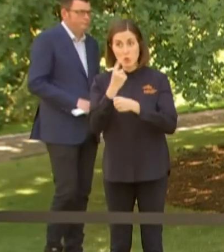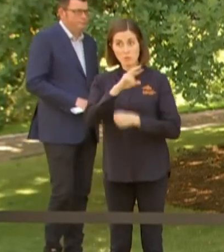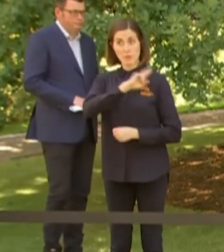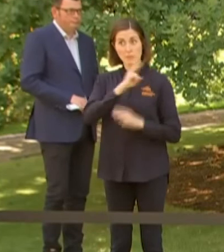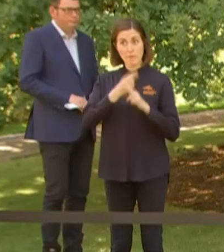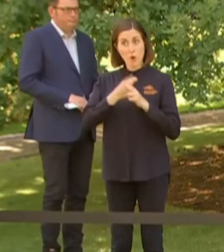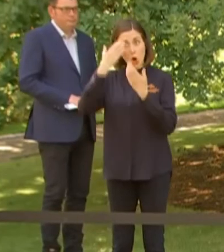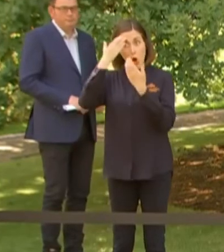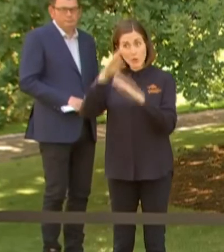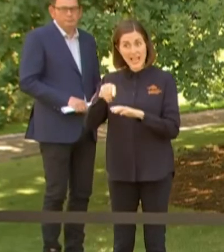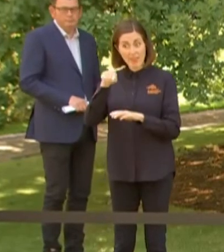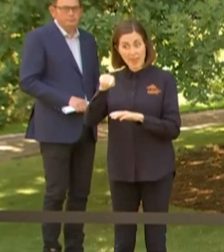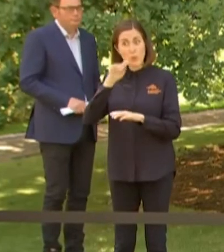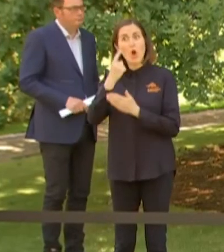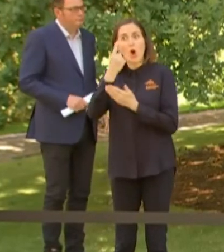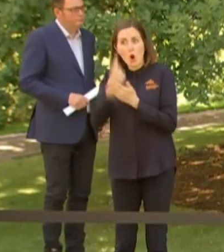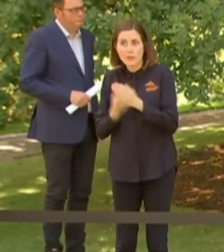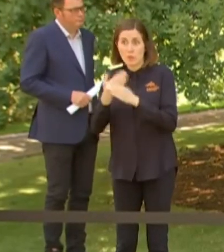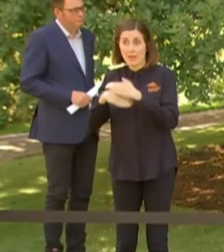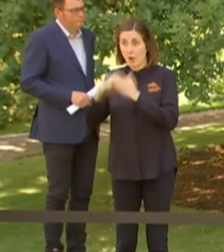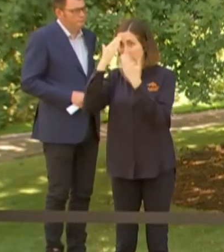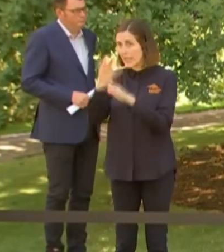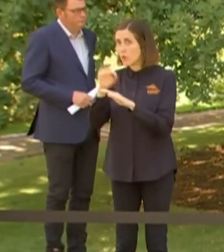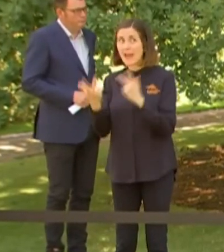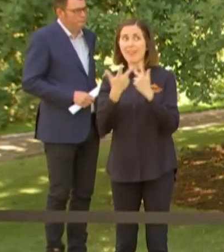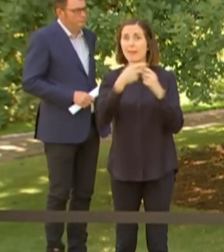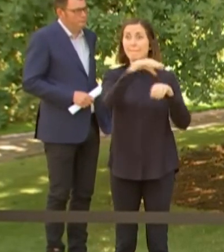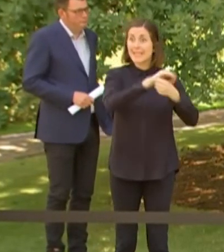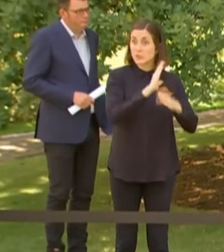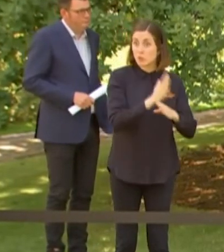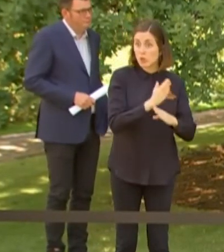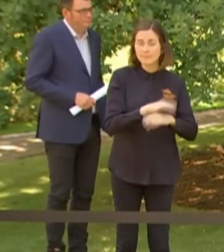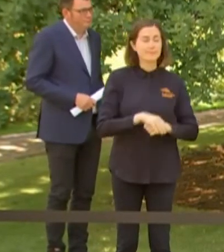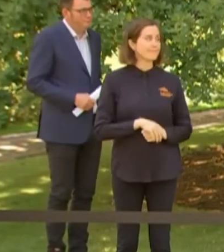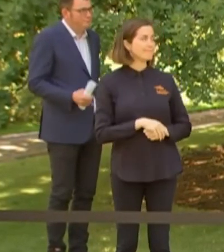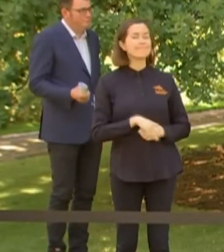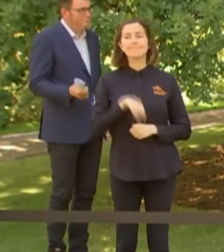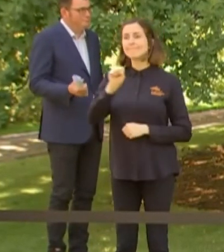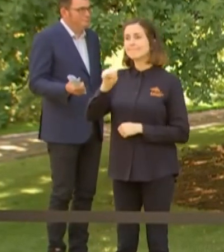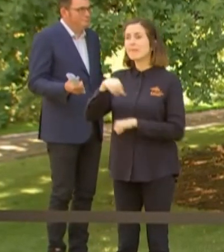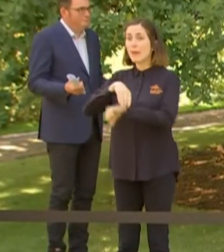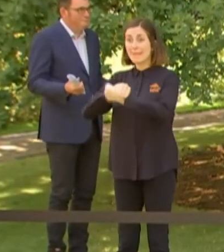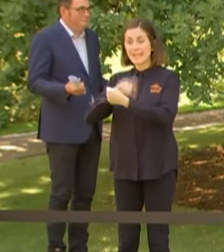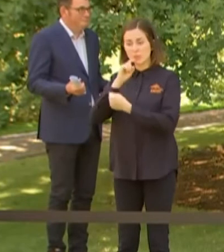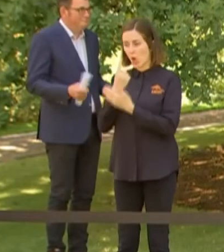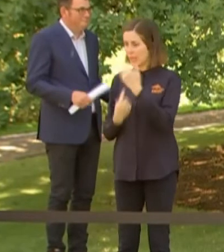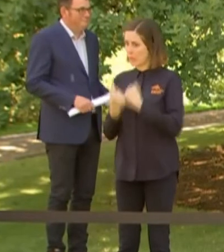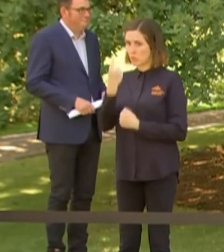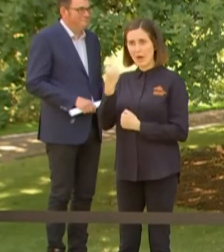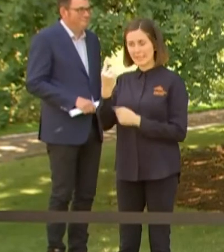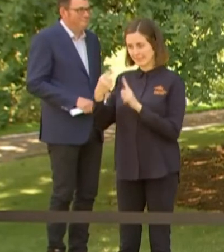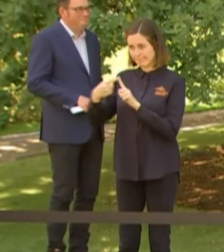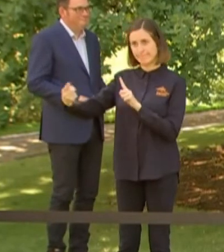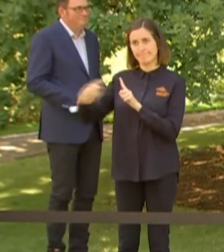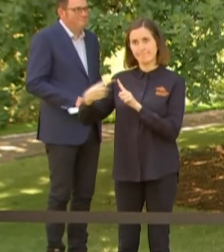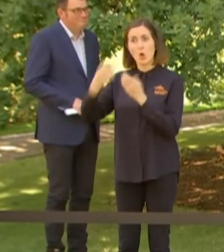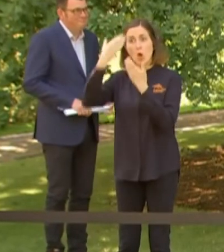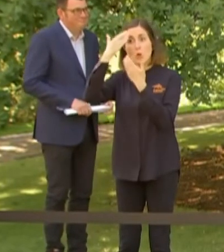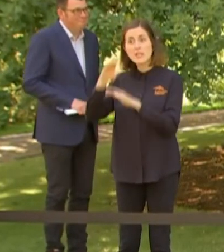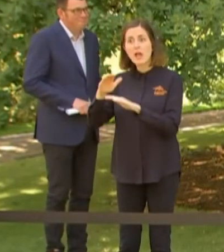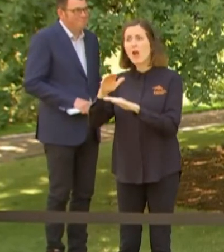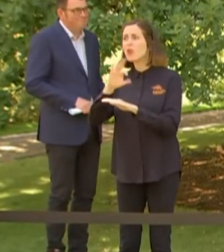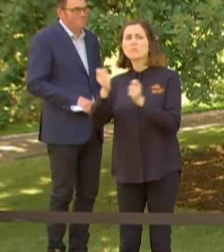Yeah, in the case of police, they're a dedicated workforce, so they will have one hotel. They won't be doing